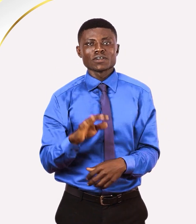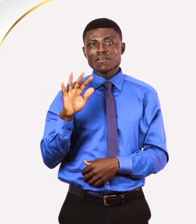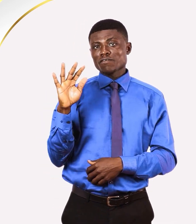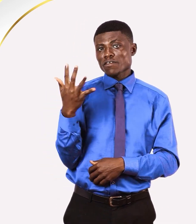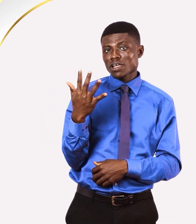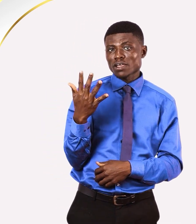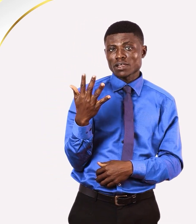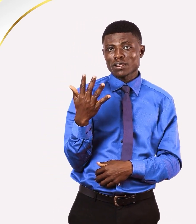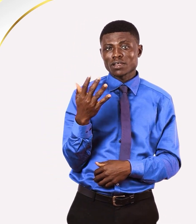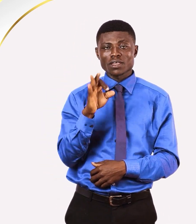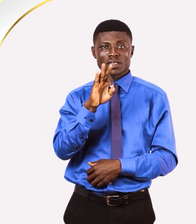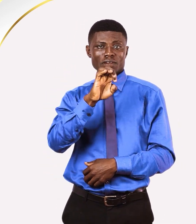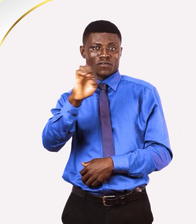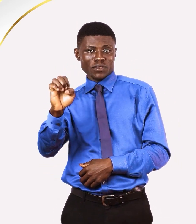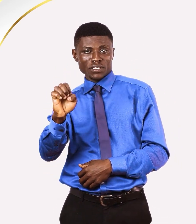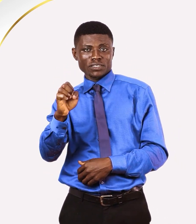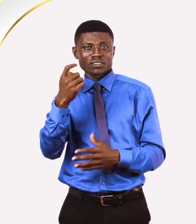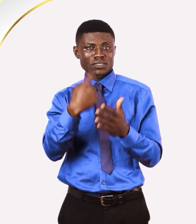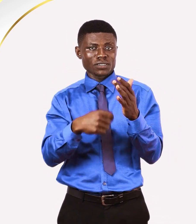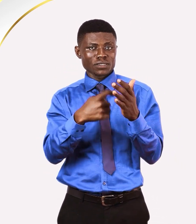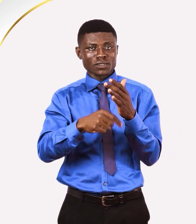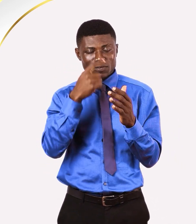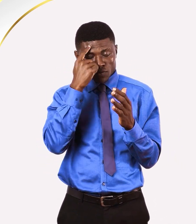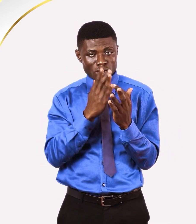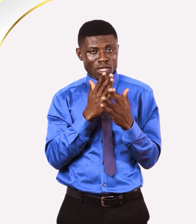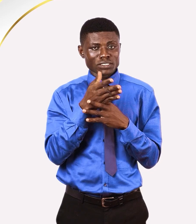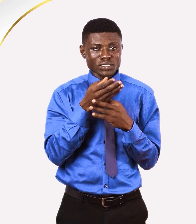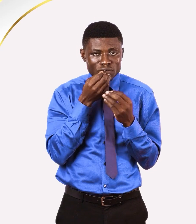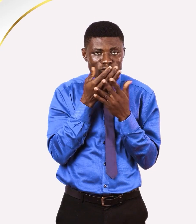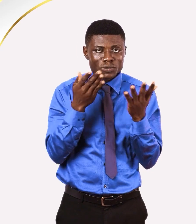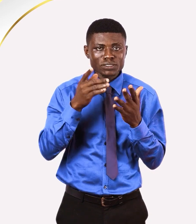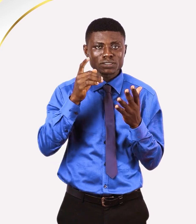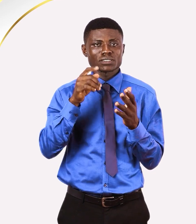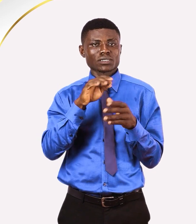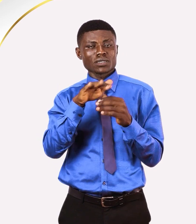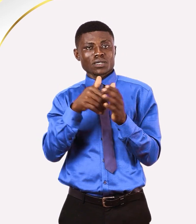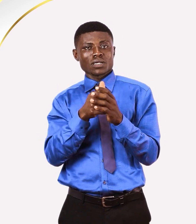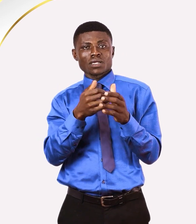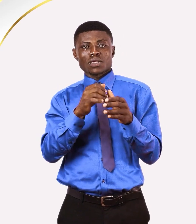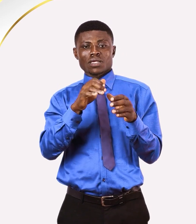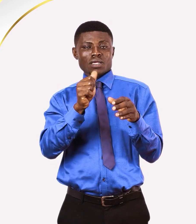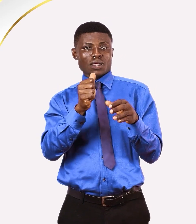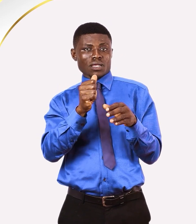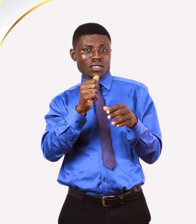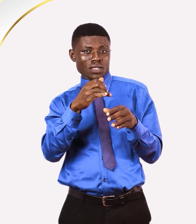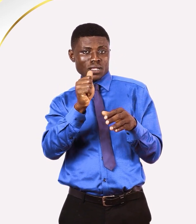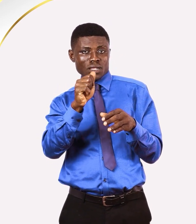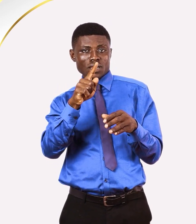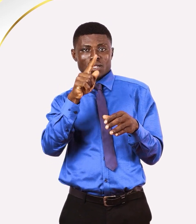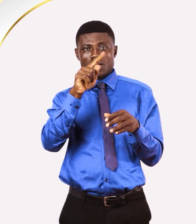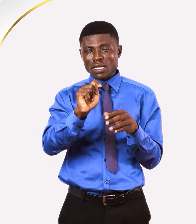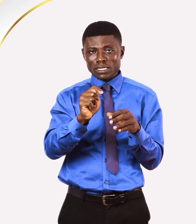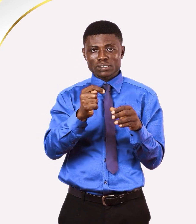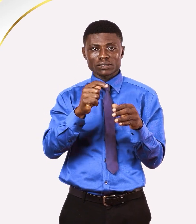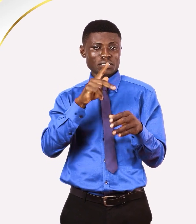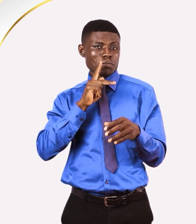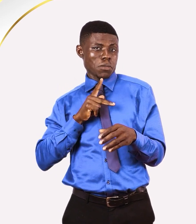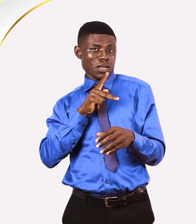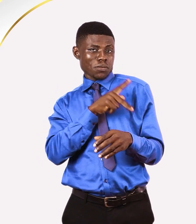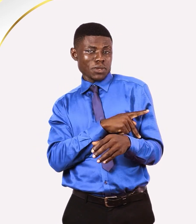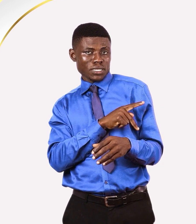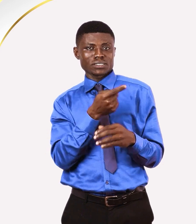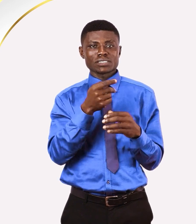institution. 5. Fees and charges for access to information. The Act mandates